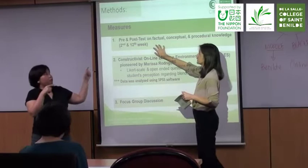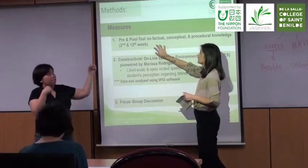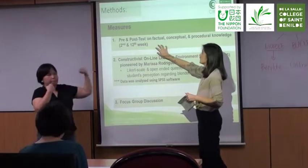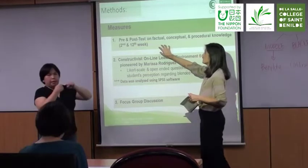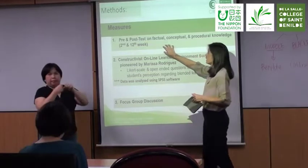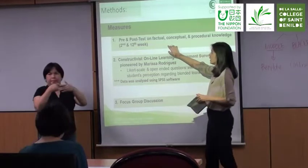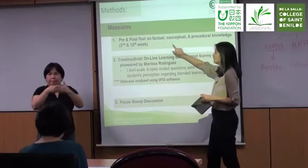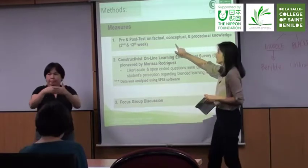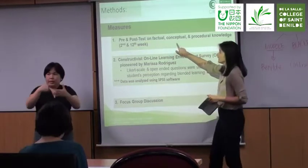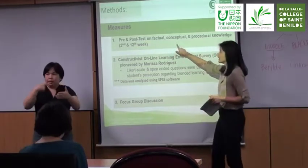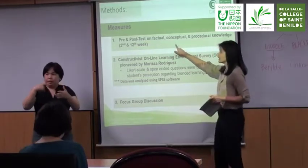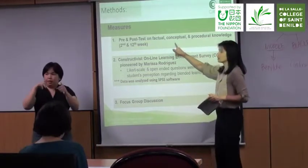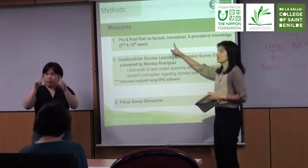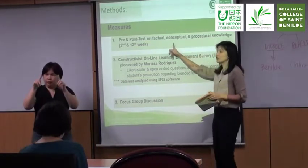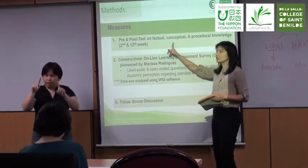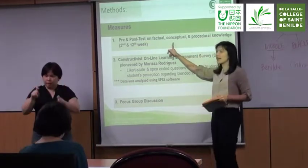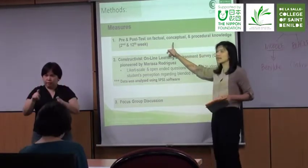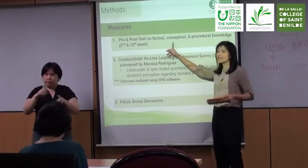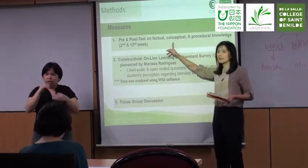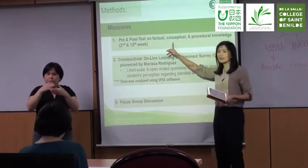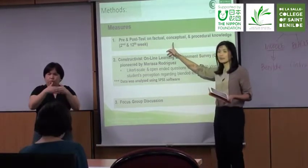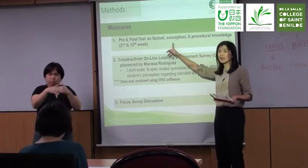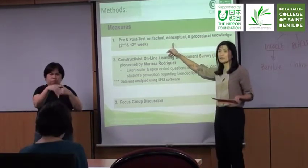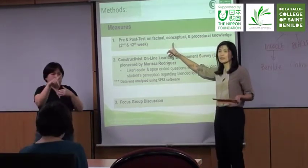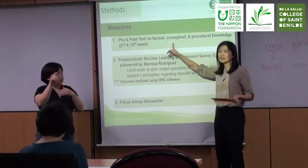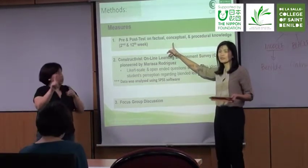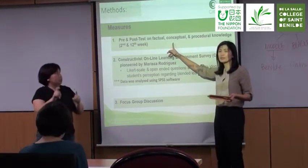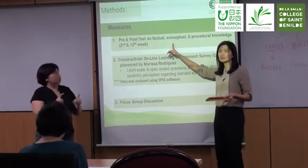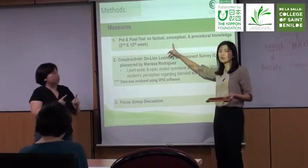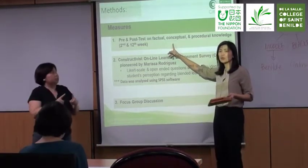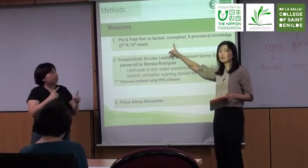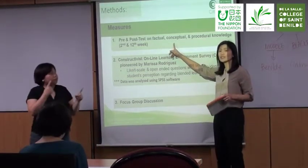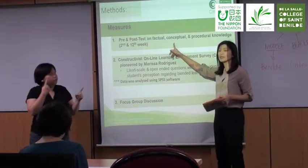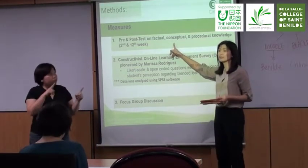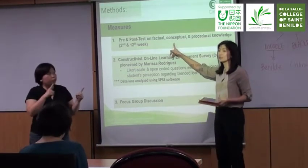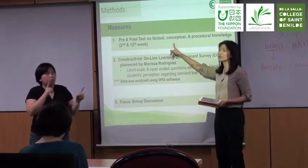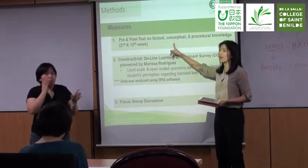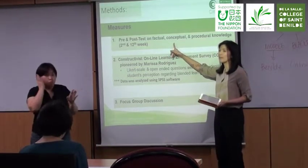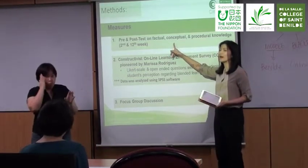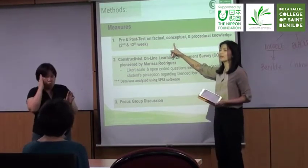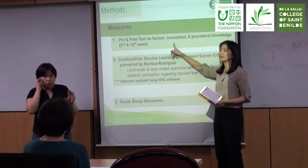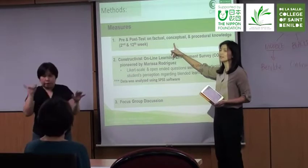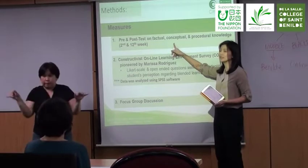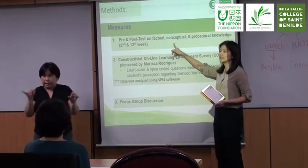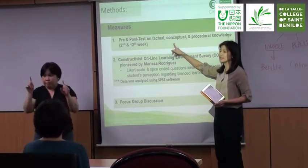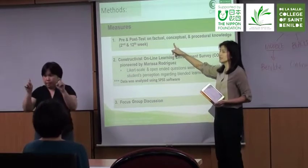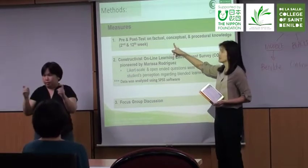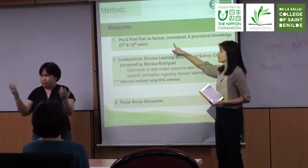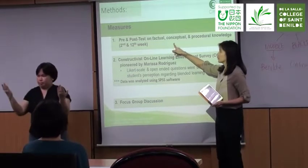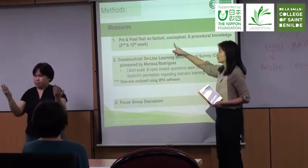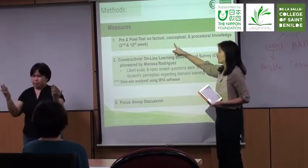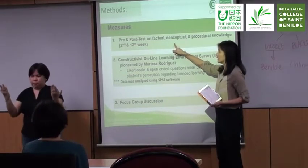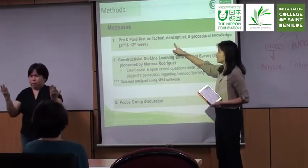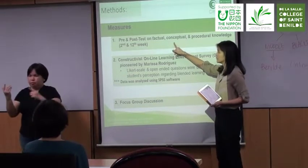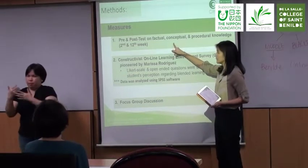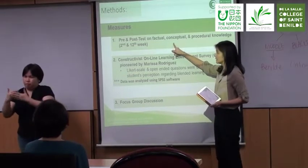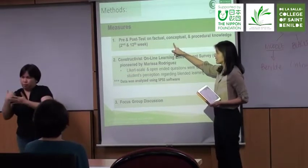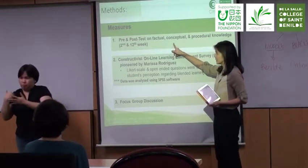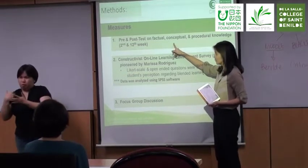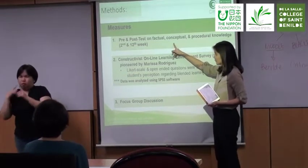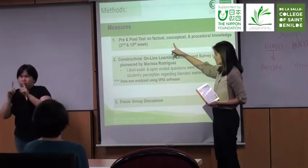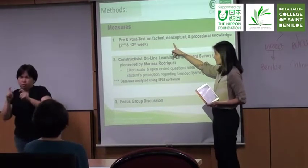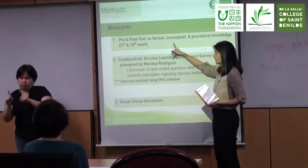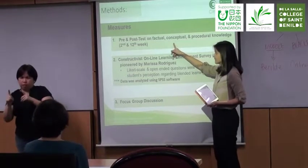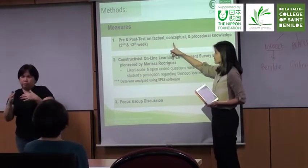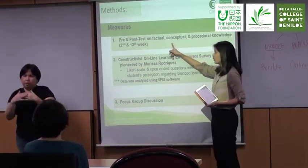later on. This is to measure the academic performance. For me to know kung nag-improve na ba. So, I did a